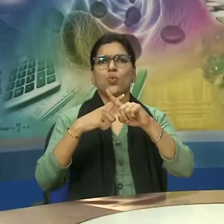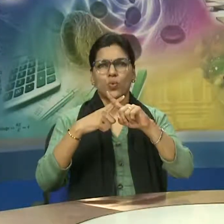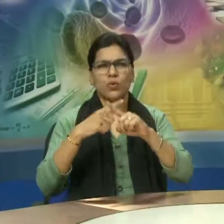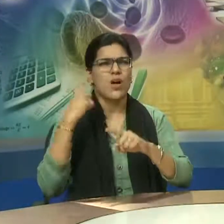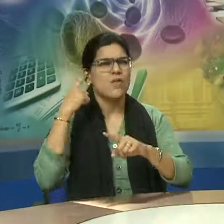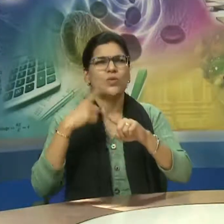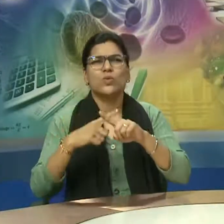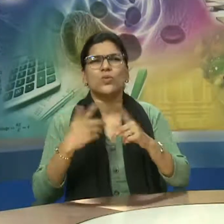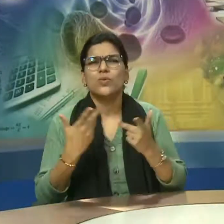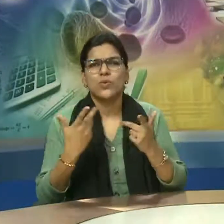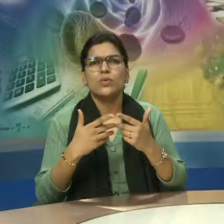muting,